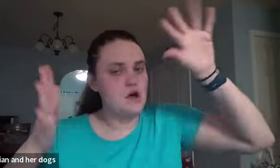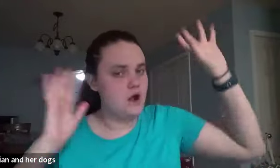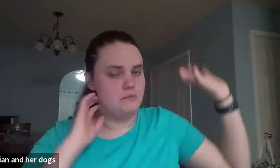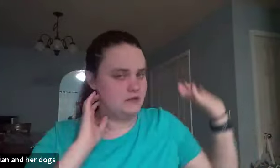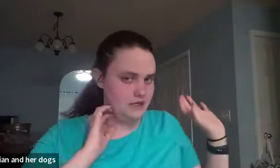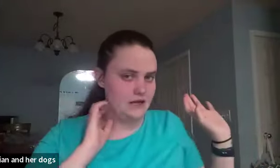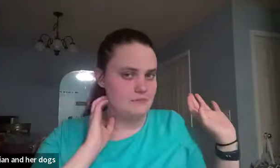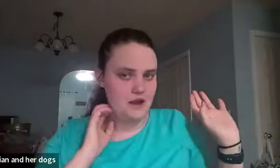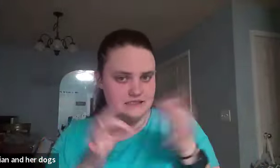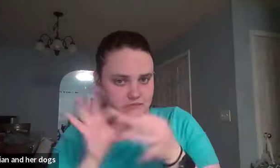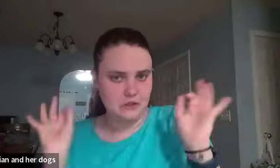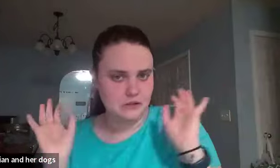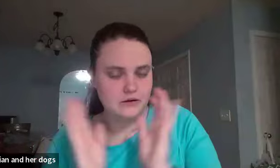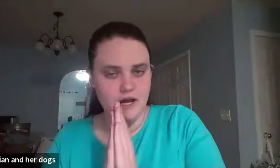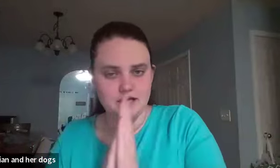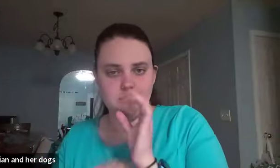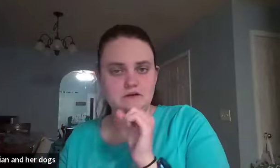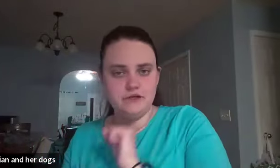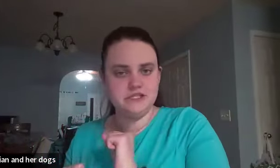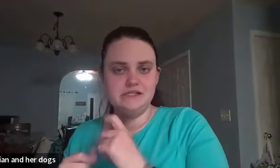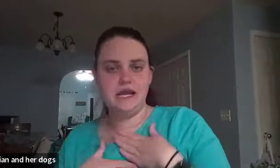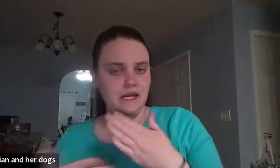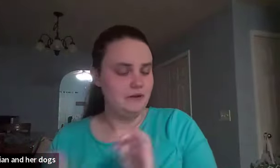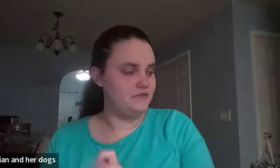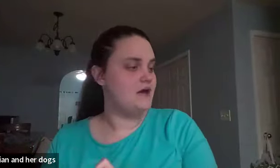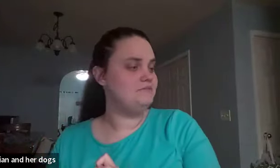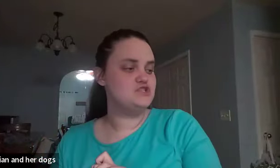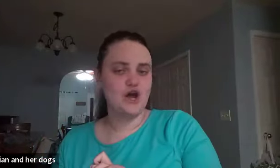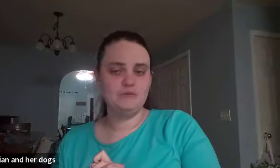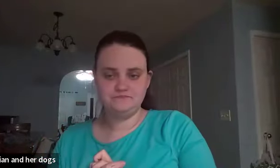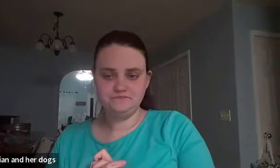all complicated. I'm not a simple girl on my ice cream, unfortunately. I can admit that. So,